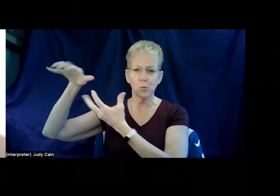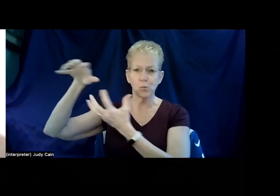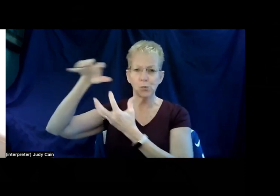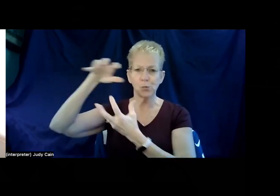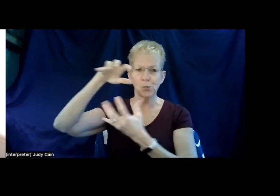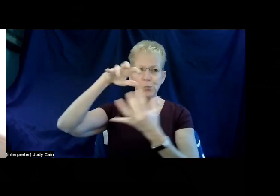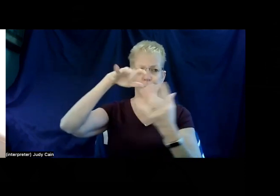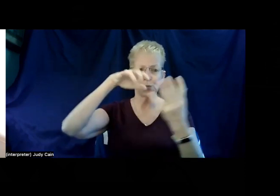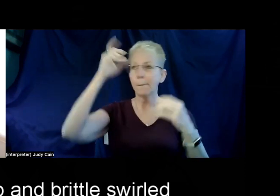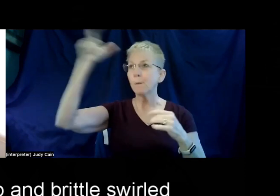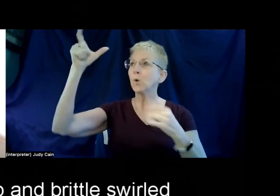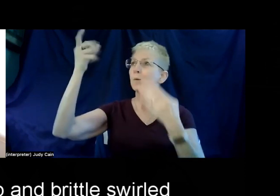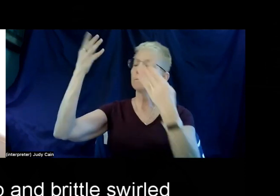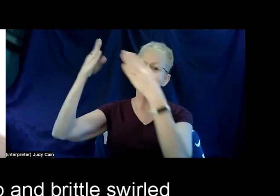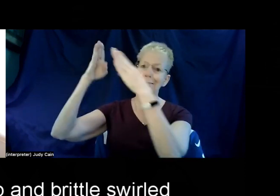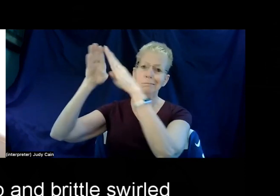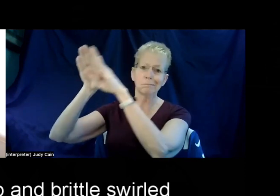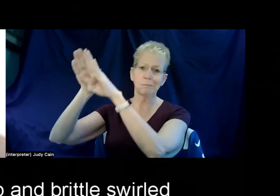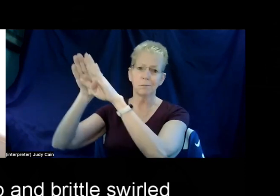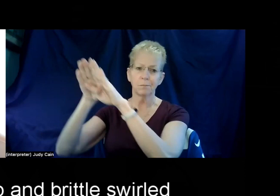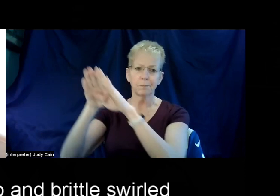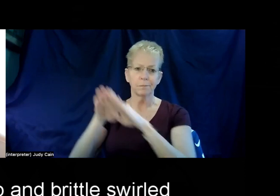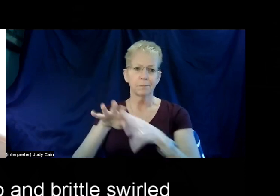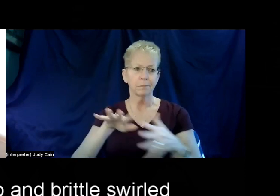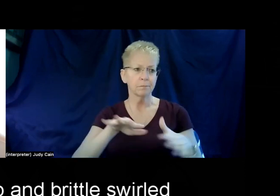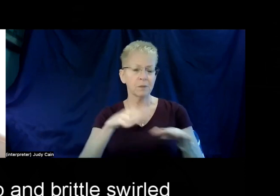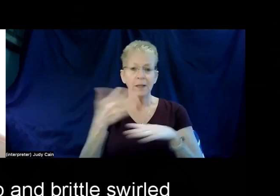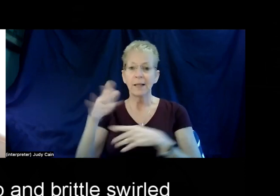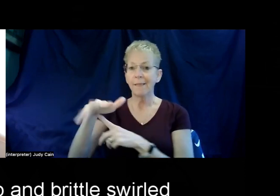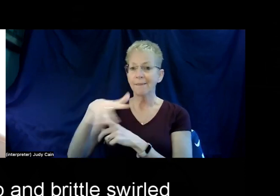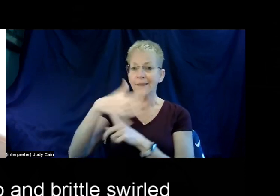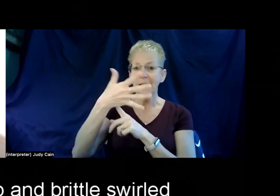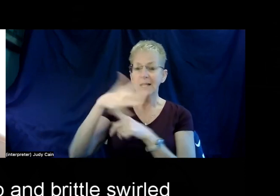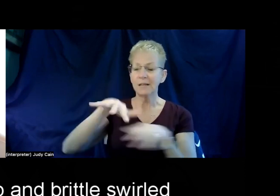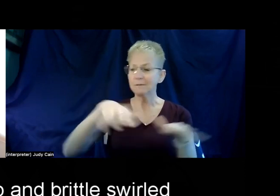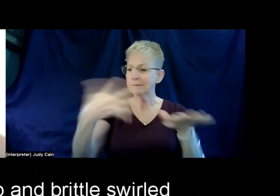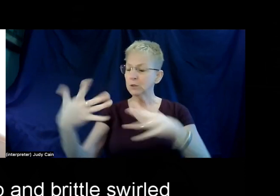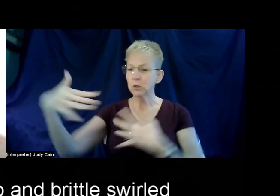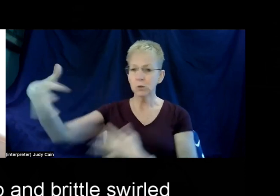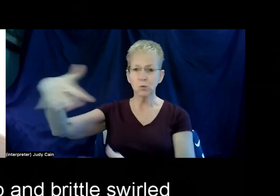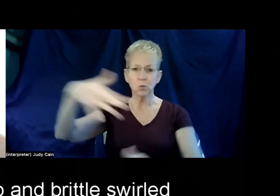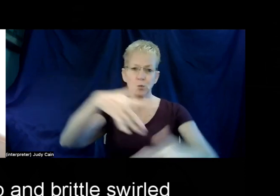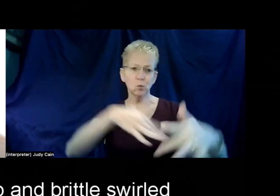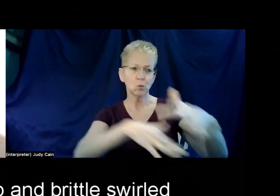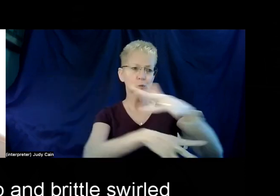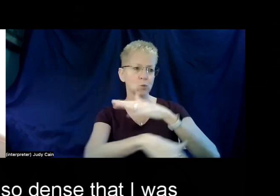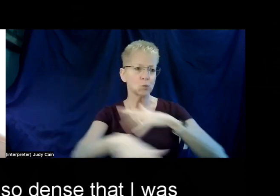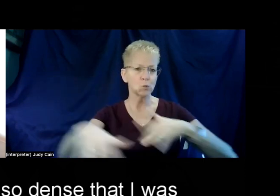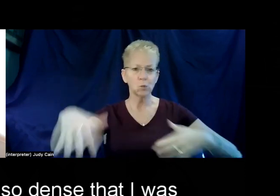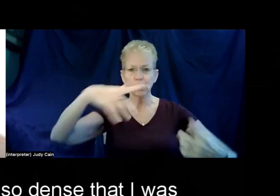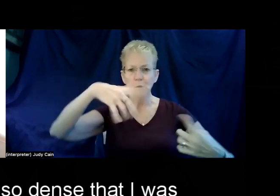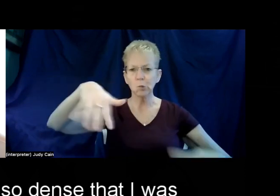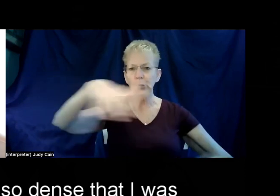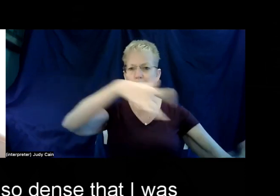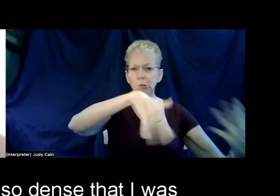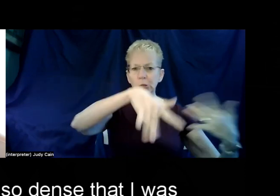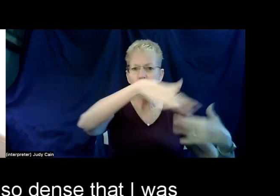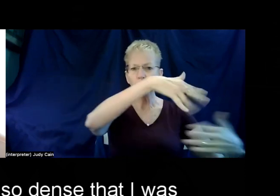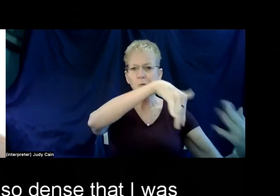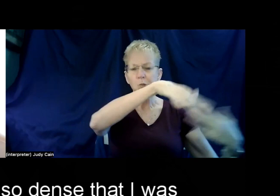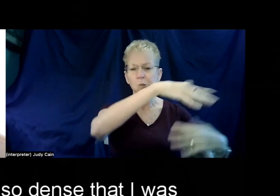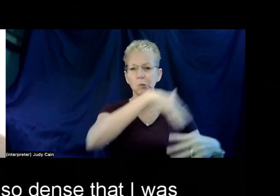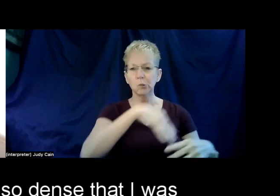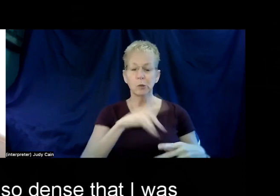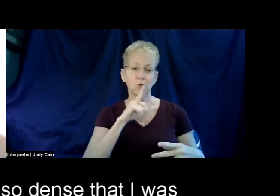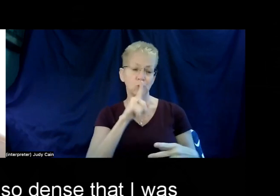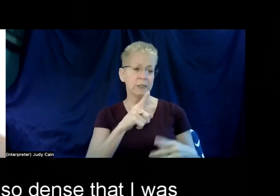moonlight. Dead leaves, crisp and brittle, swirled in man-sized cyclones on the cobblestones, one so dense